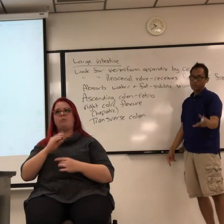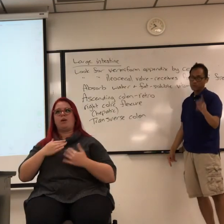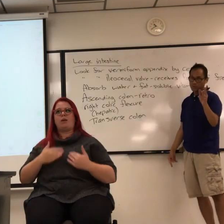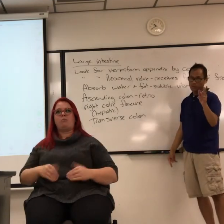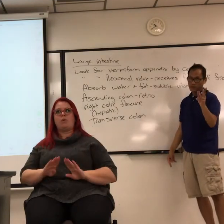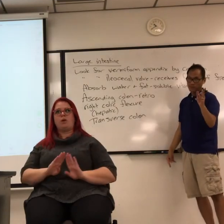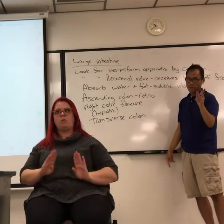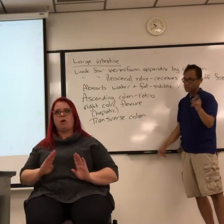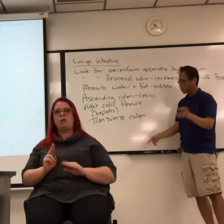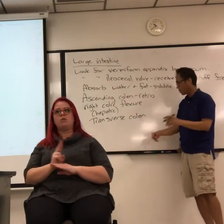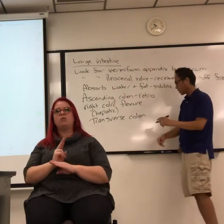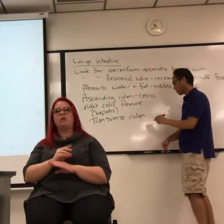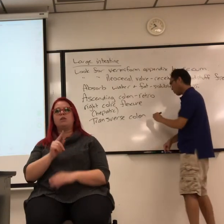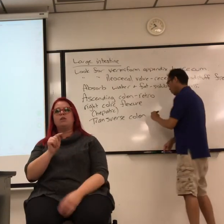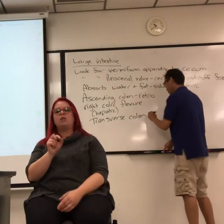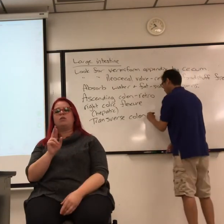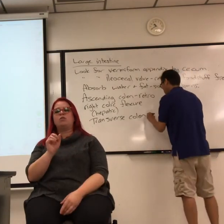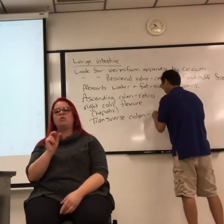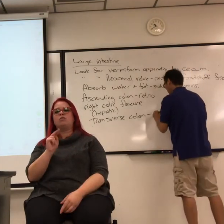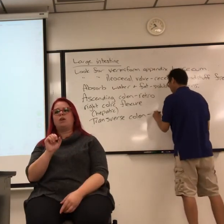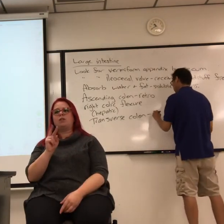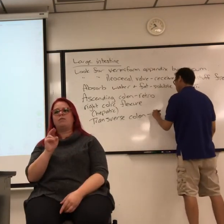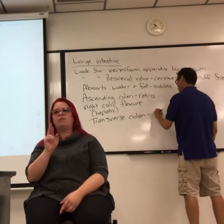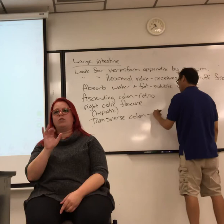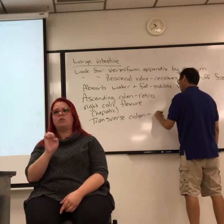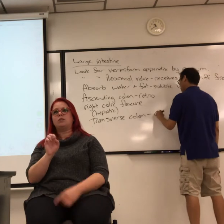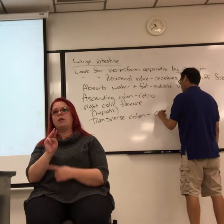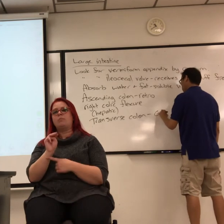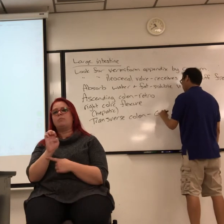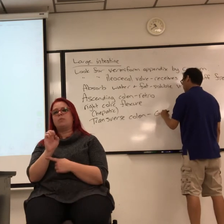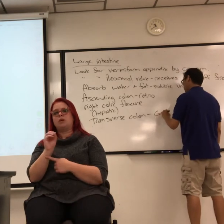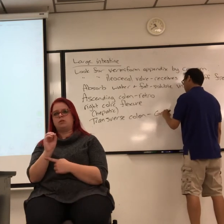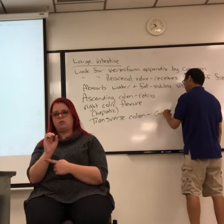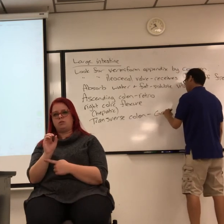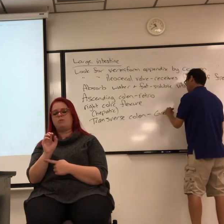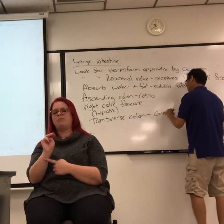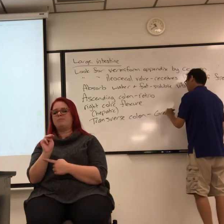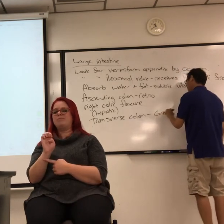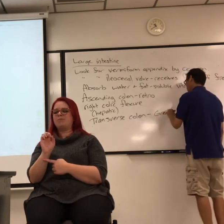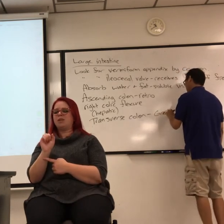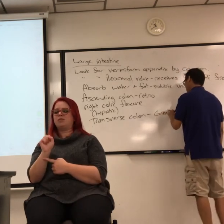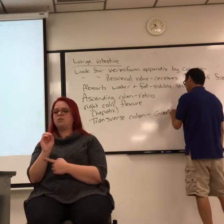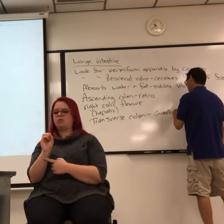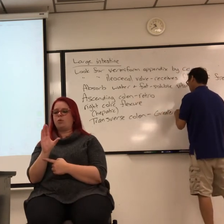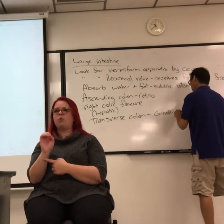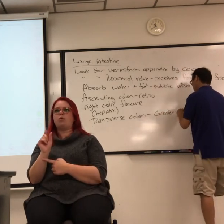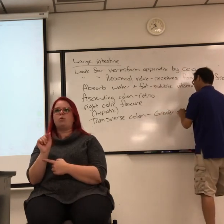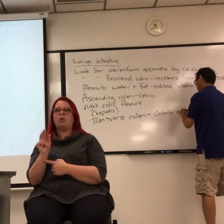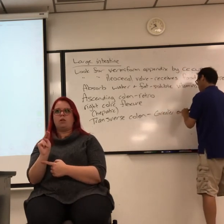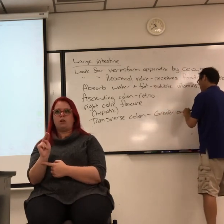colon. So don't forget those two things. I'll put them here as reminders. Greater omentum